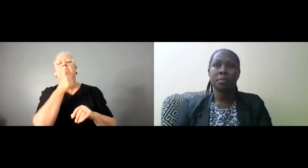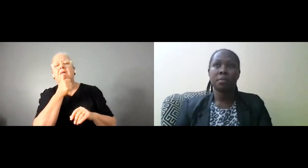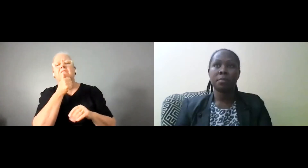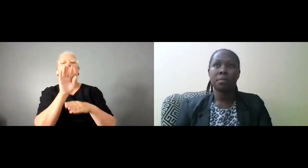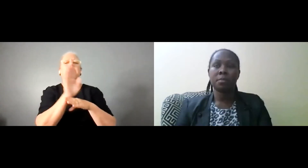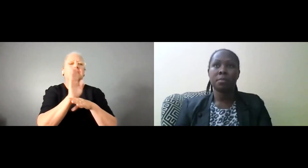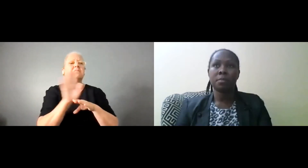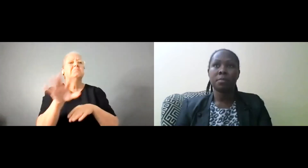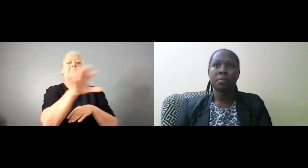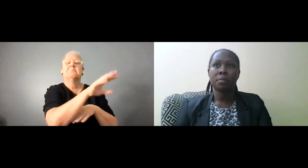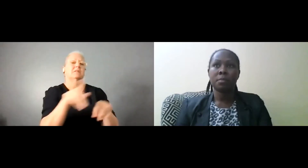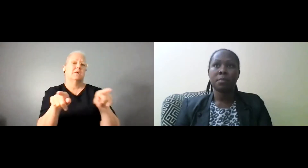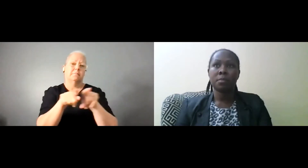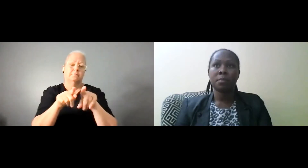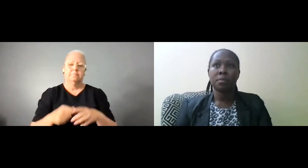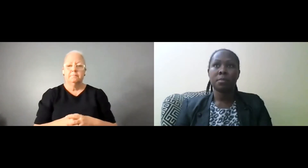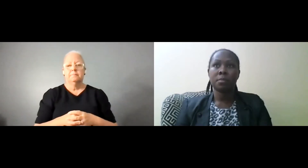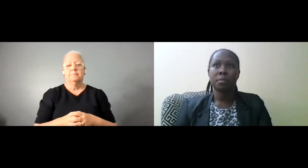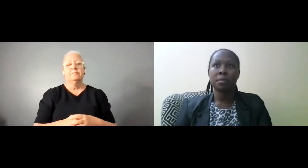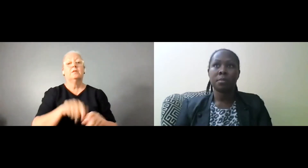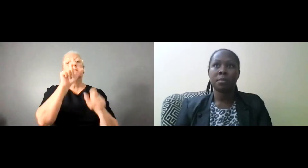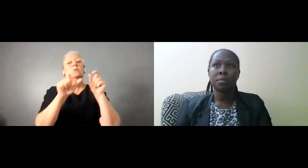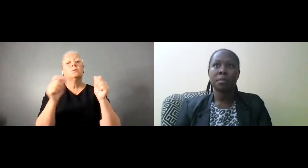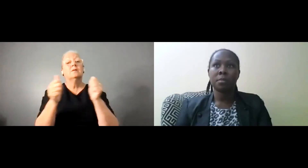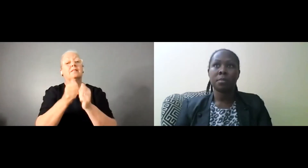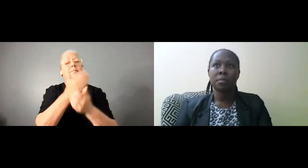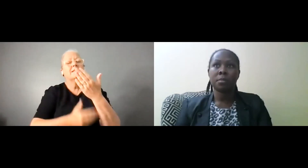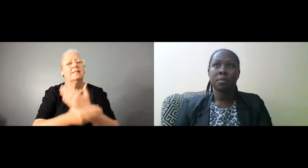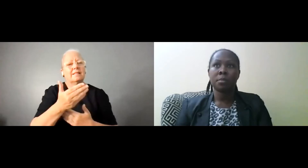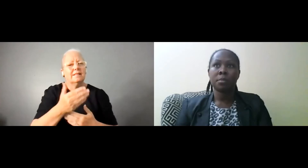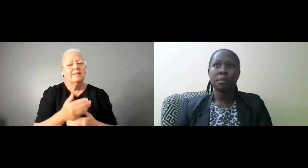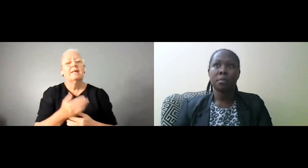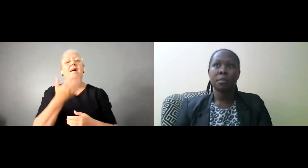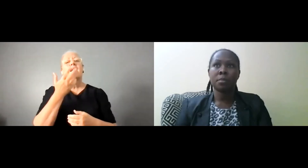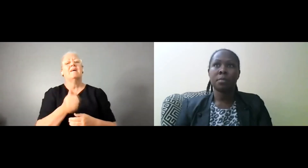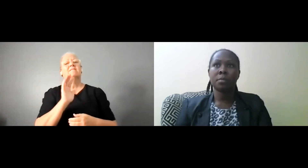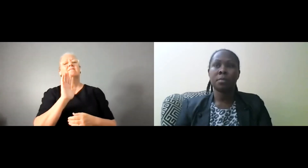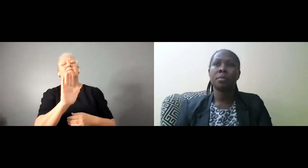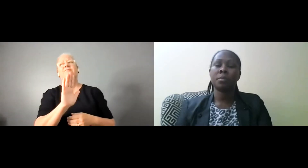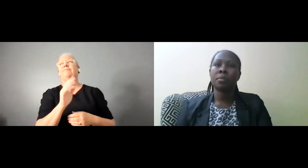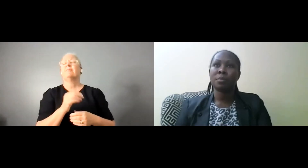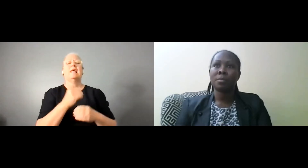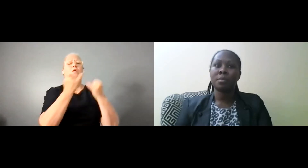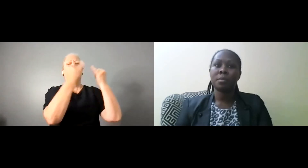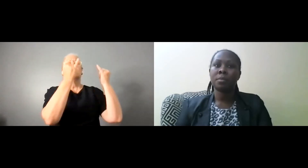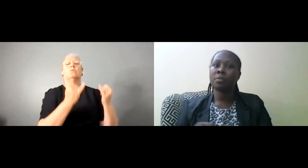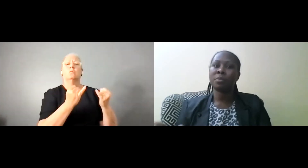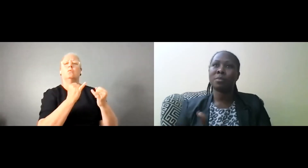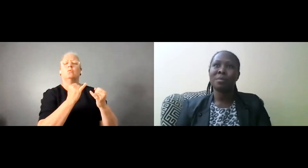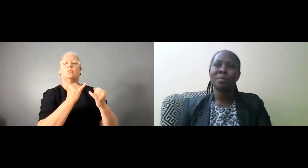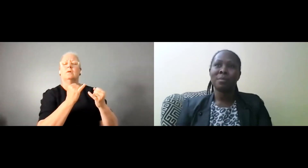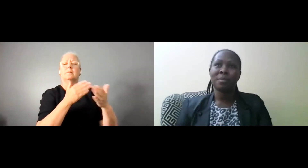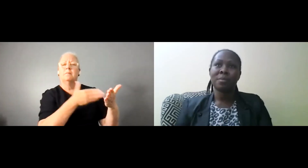disability also meet institutional barrier. Mostly the laws and